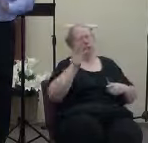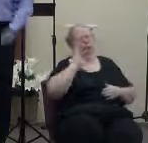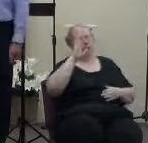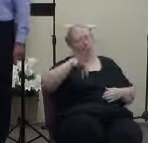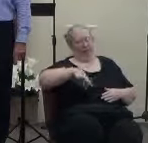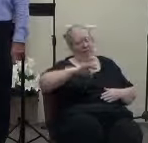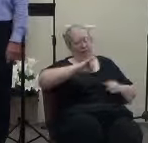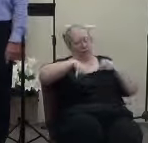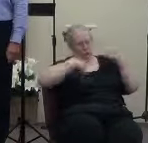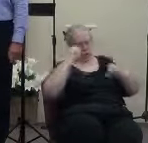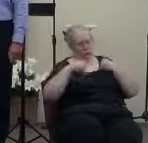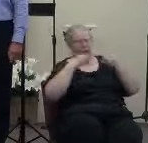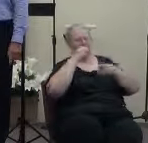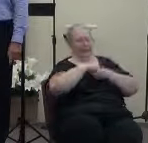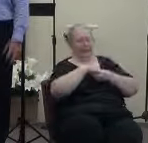in the Lord.